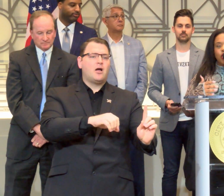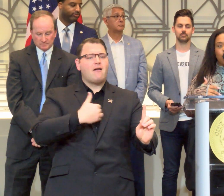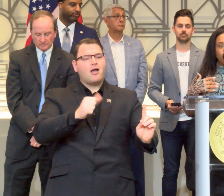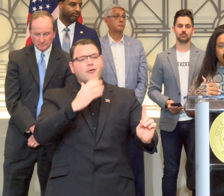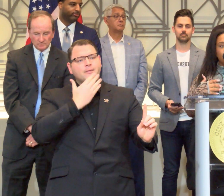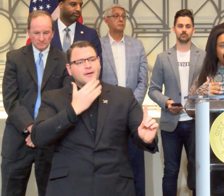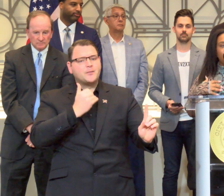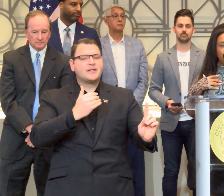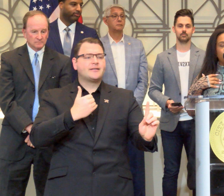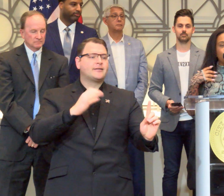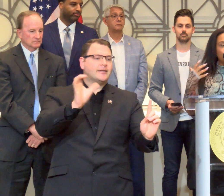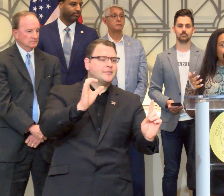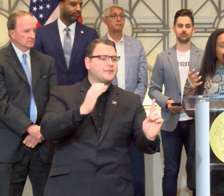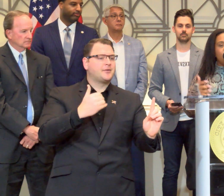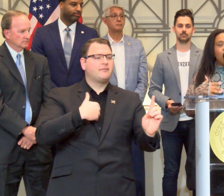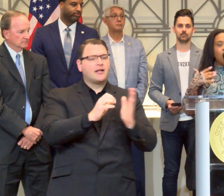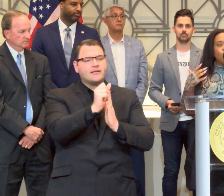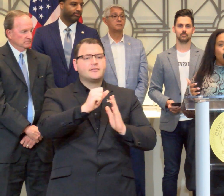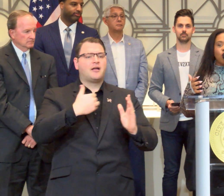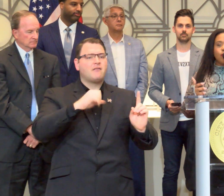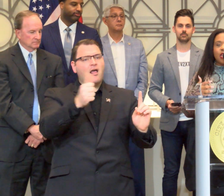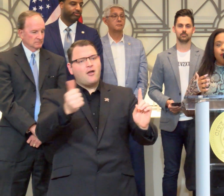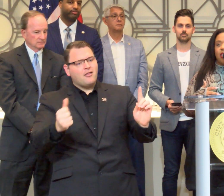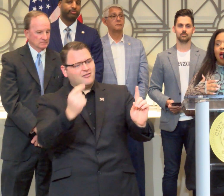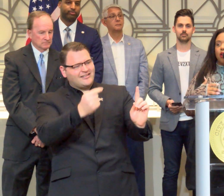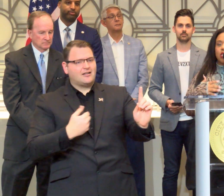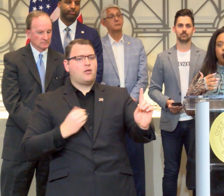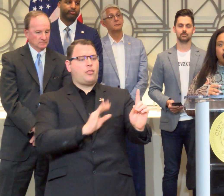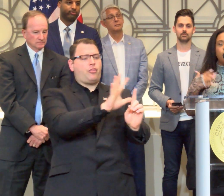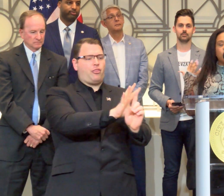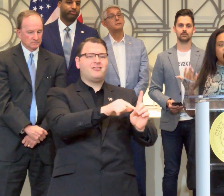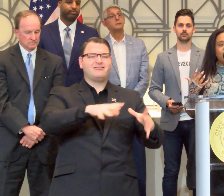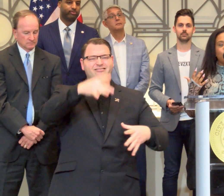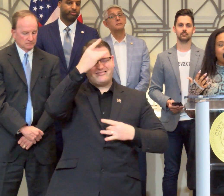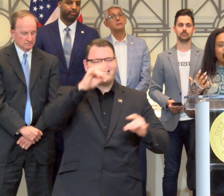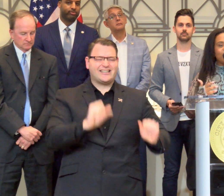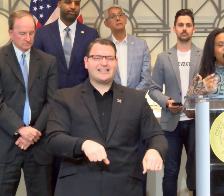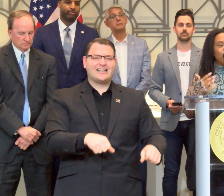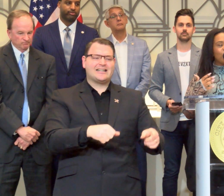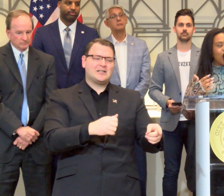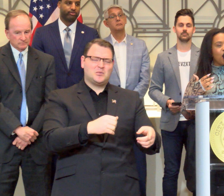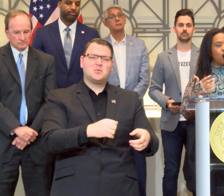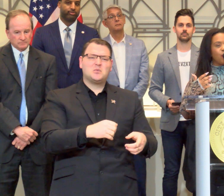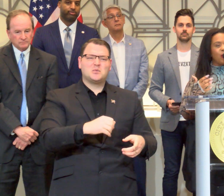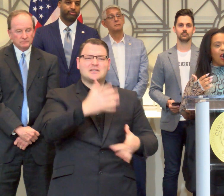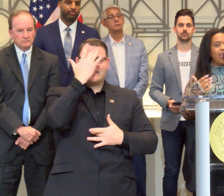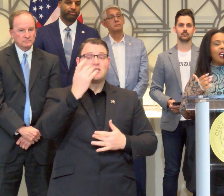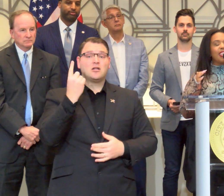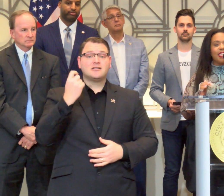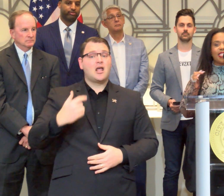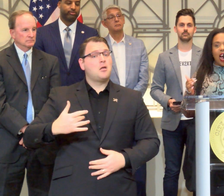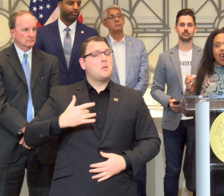don't want to only think about our social norms and being out amongst ourselves. I think this is the only time where we will